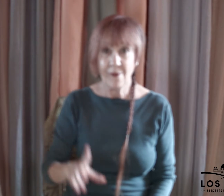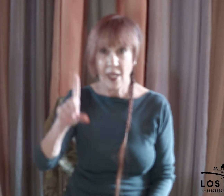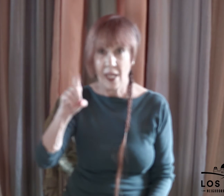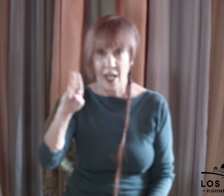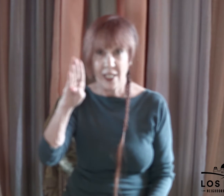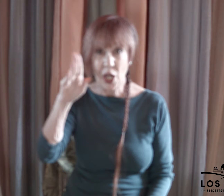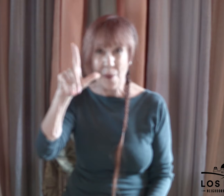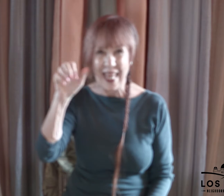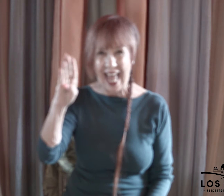Dublab.